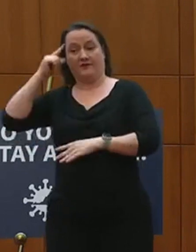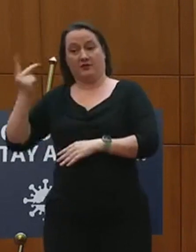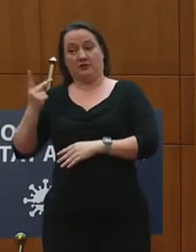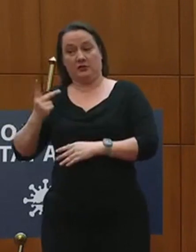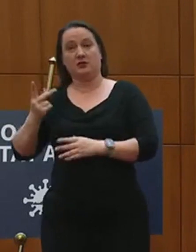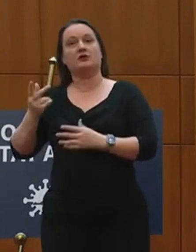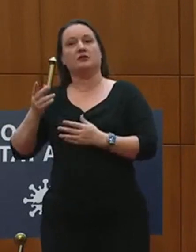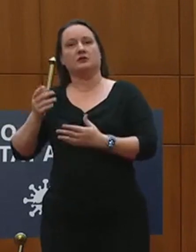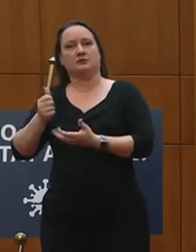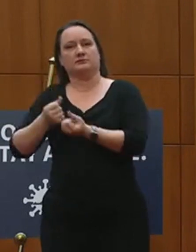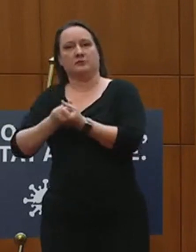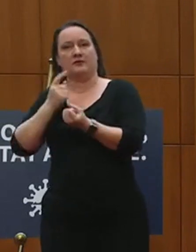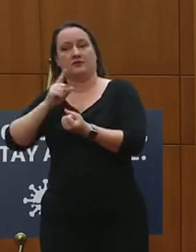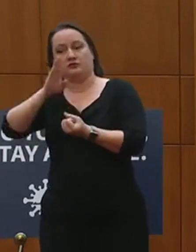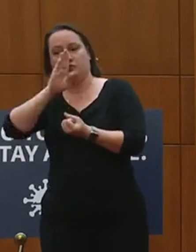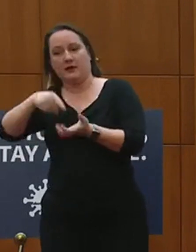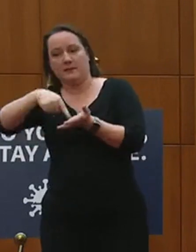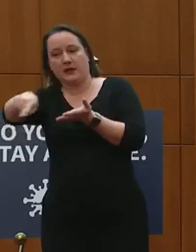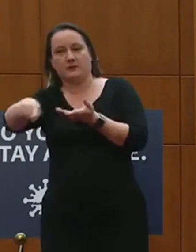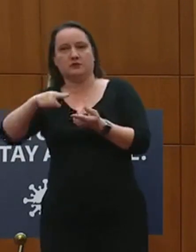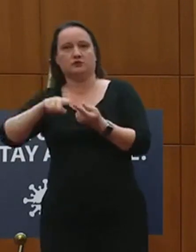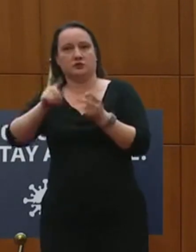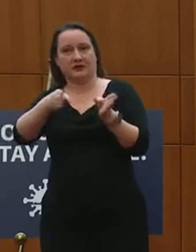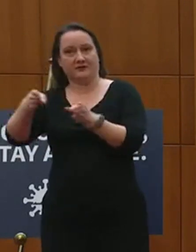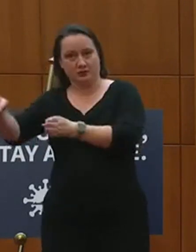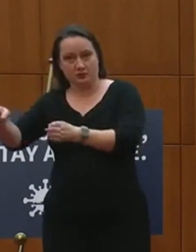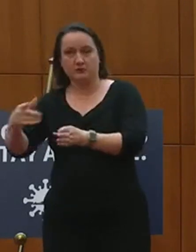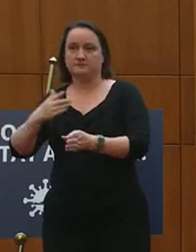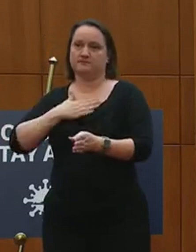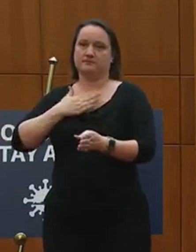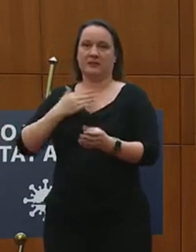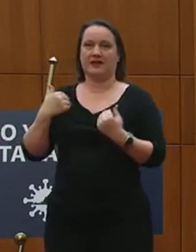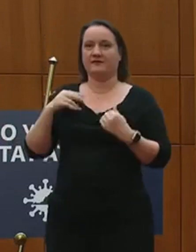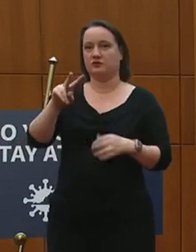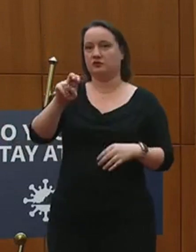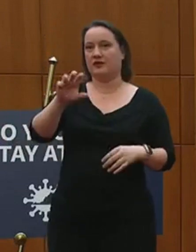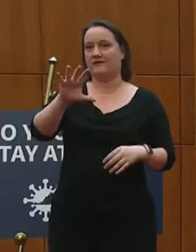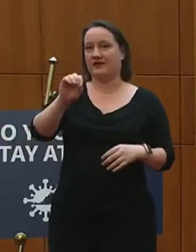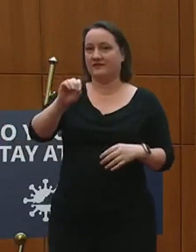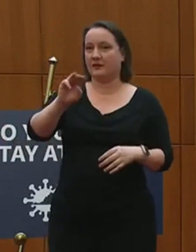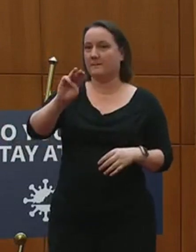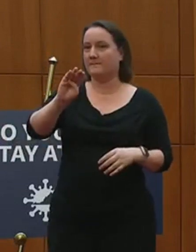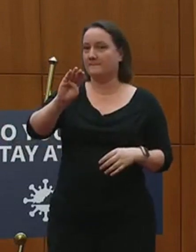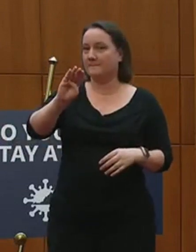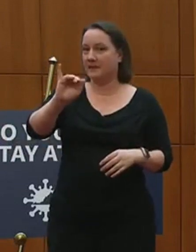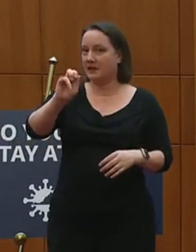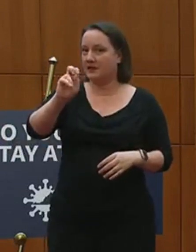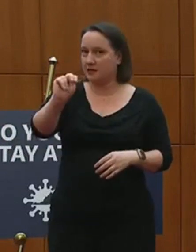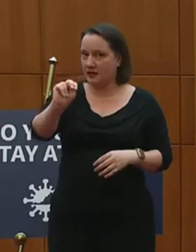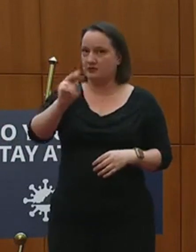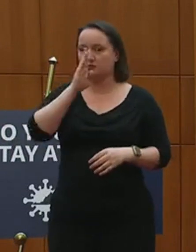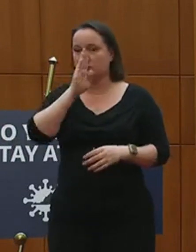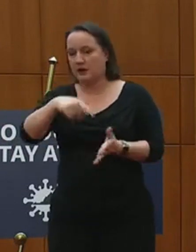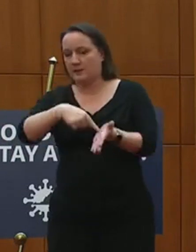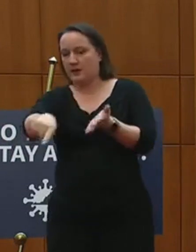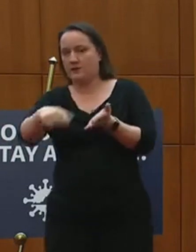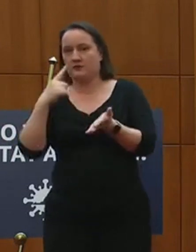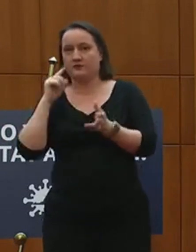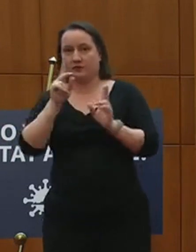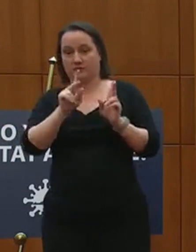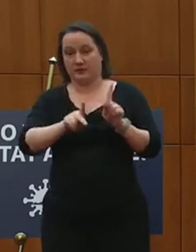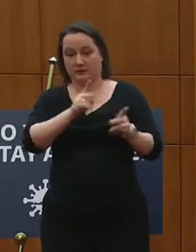direct payments to individuals. And I'm pleased to say that there's $250 billion in direct payments to